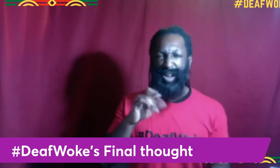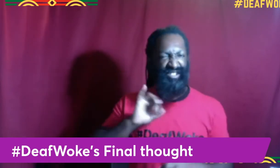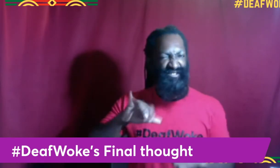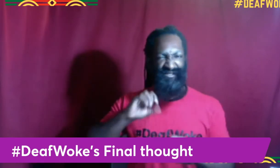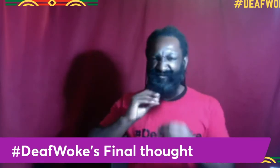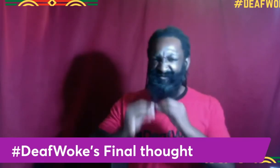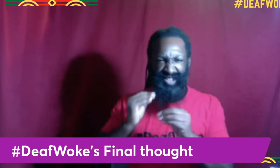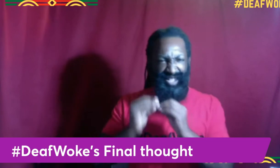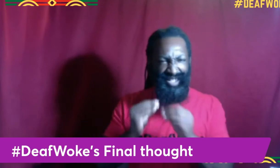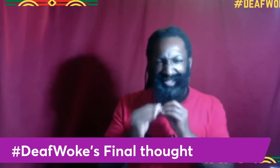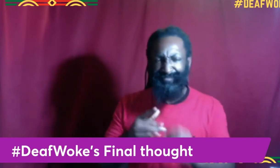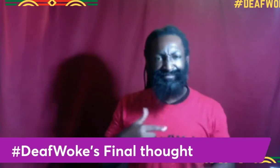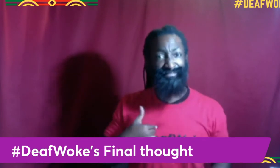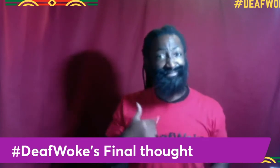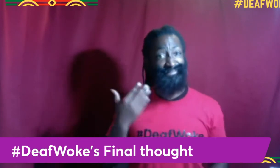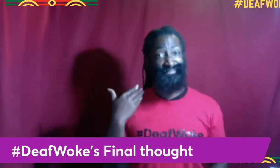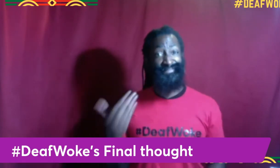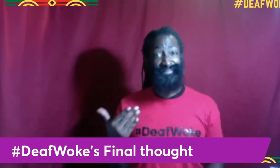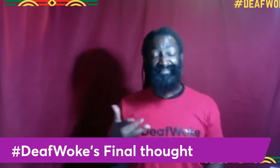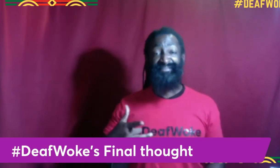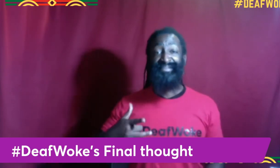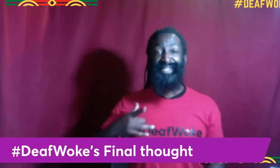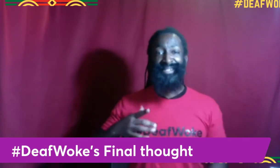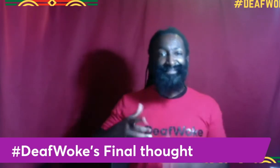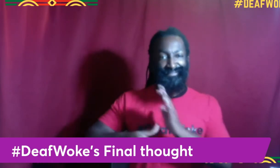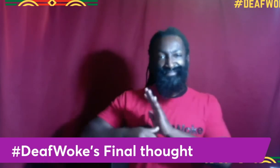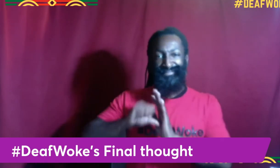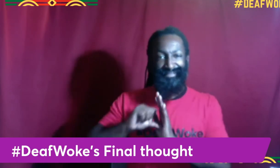I'm human. I make mistakes.